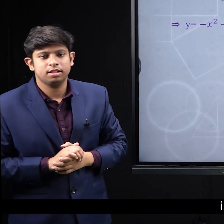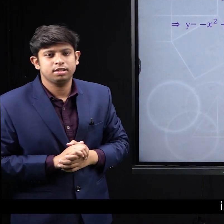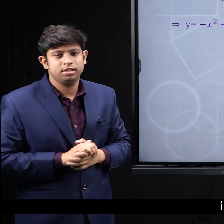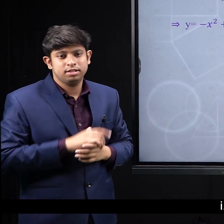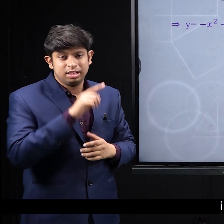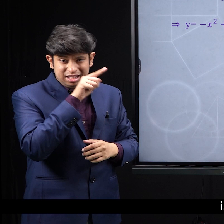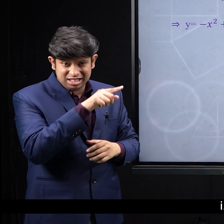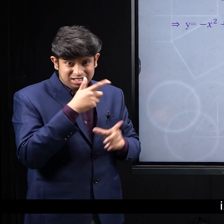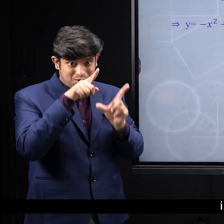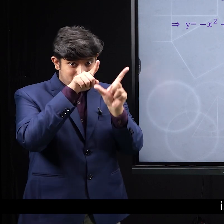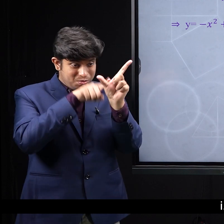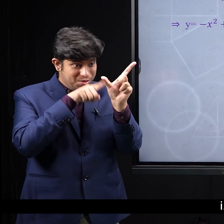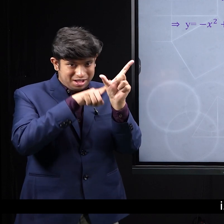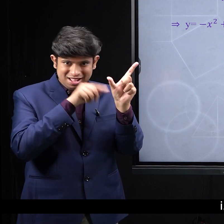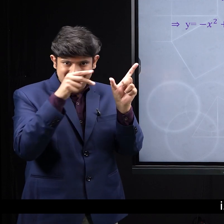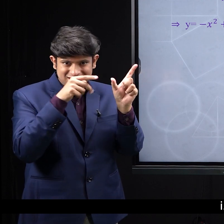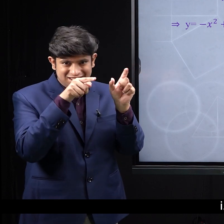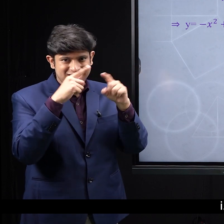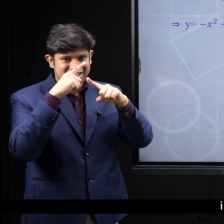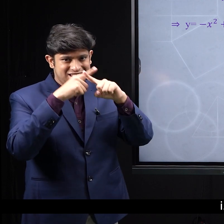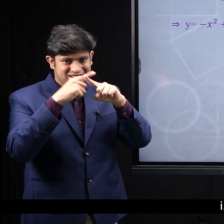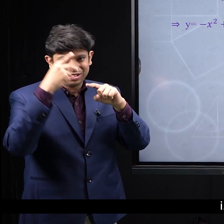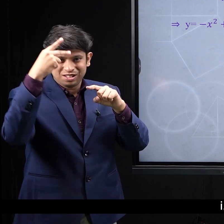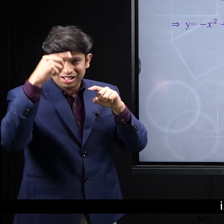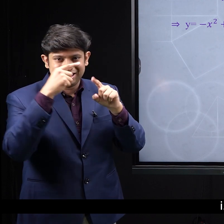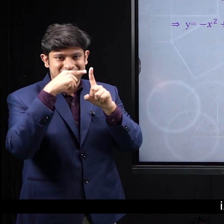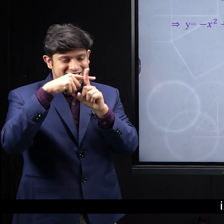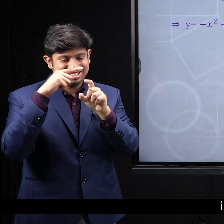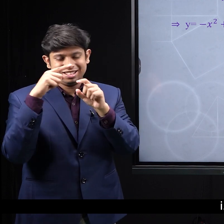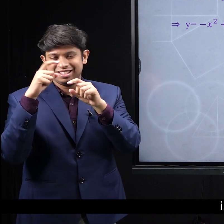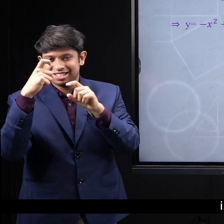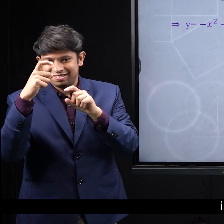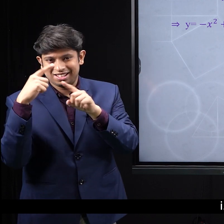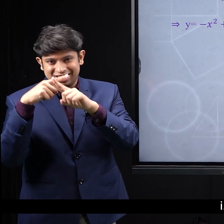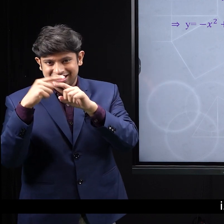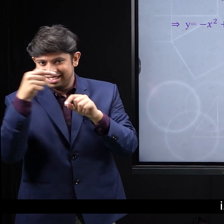That is y equal to minus x square plus 7x minus 10.